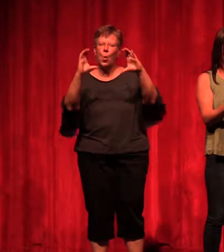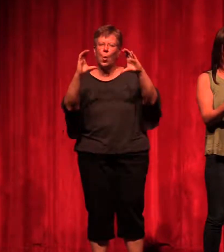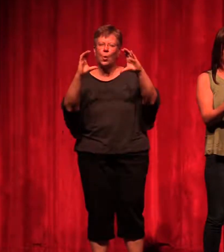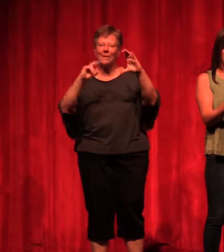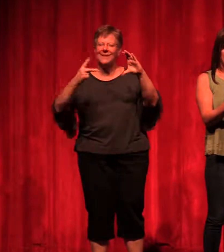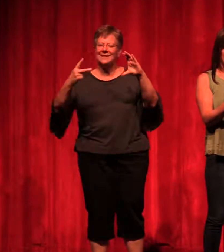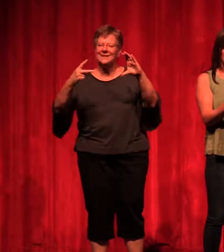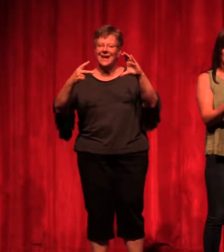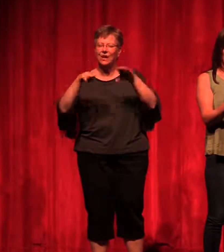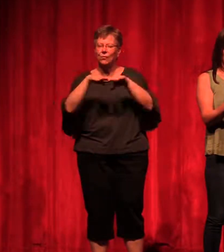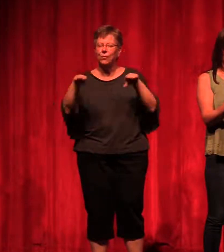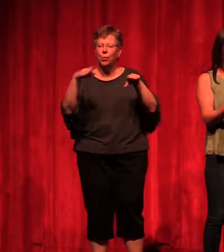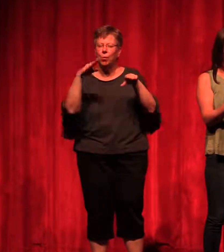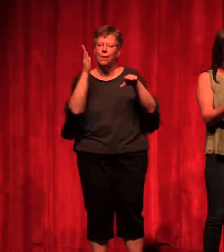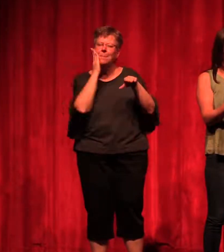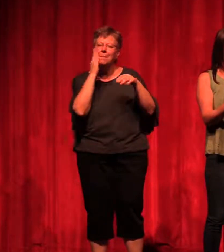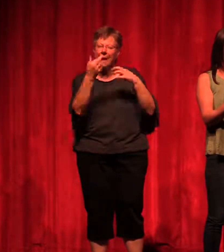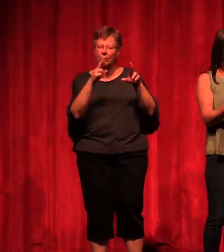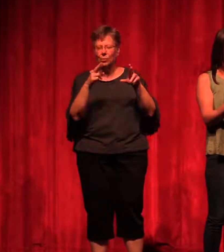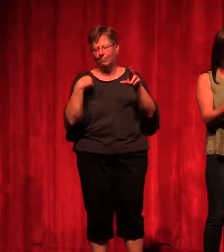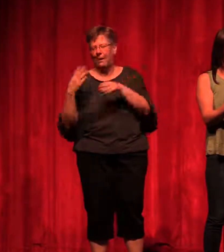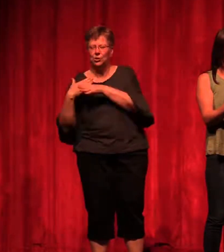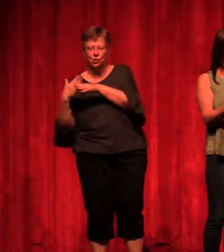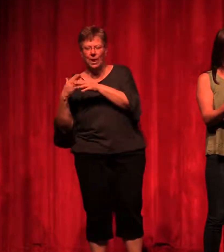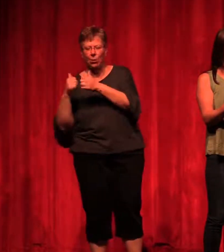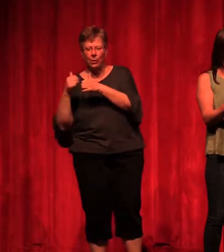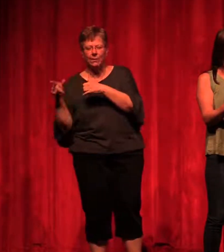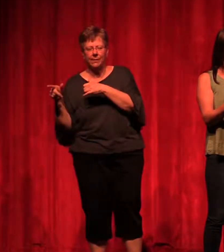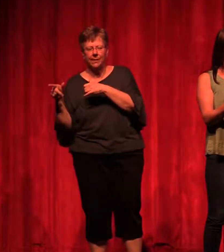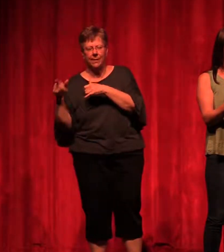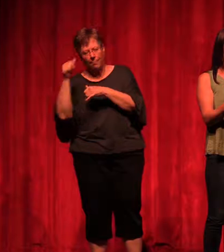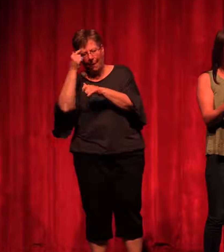I shared with my slightly older brother. The cover-up, a sheet